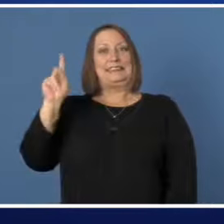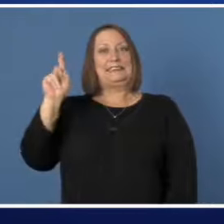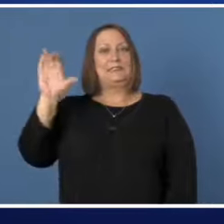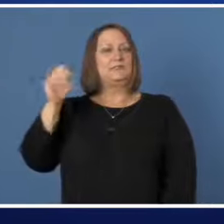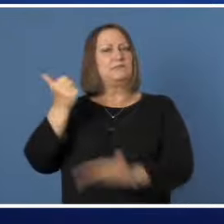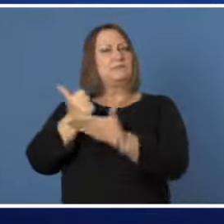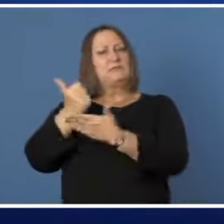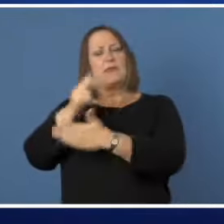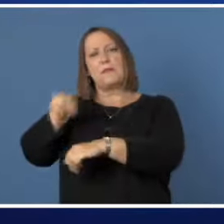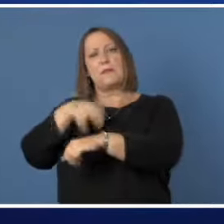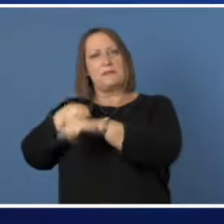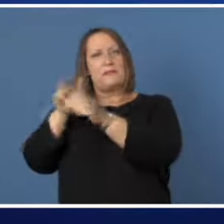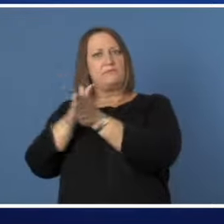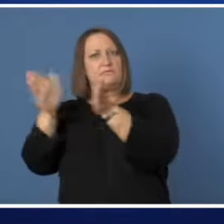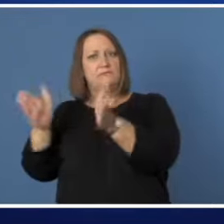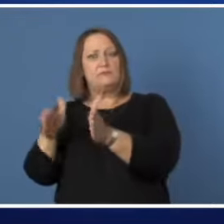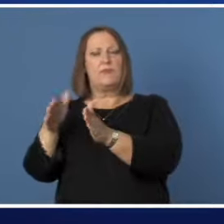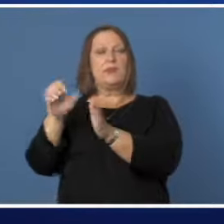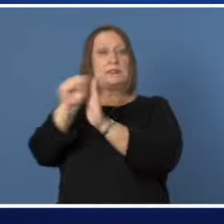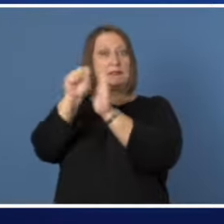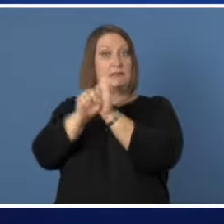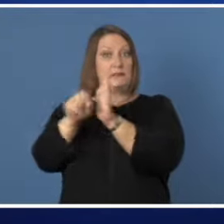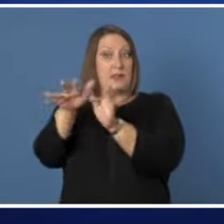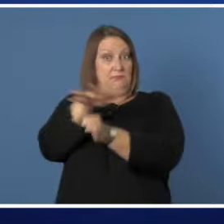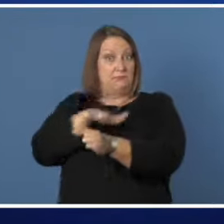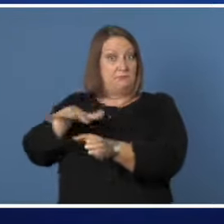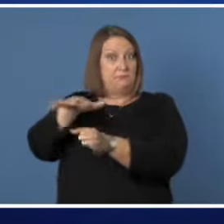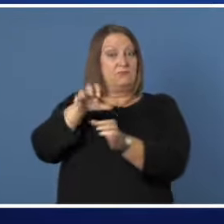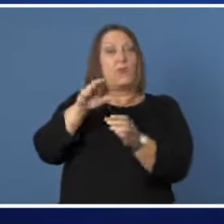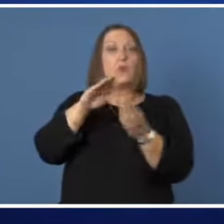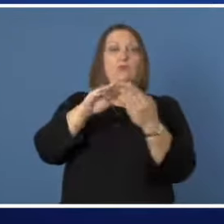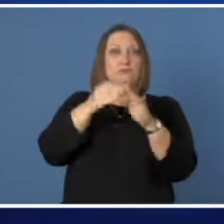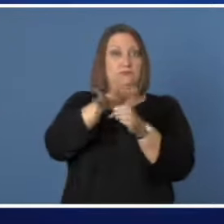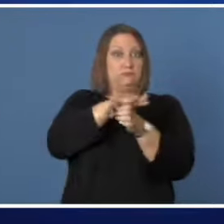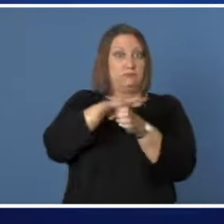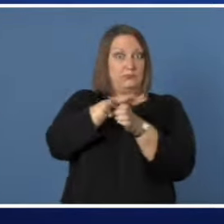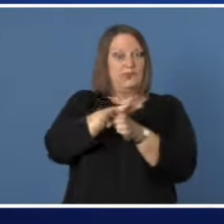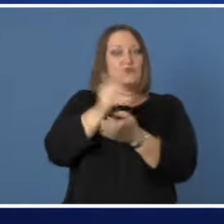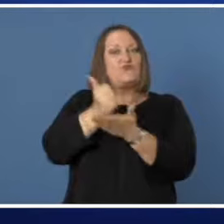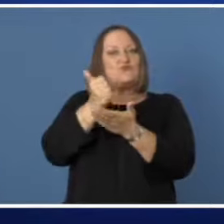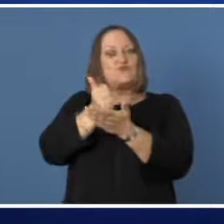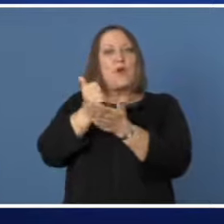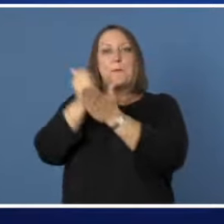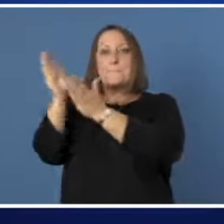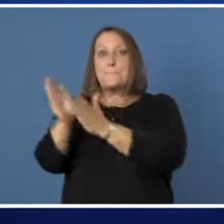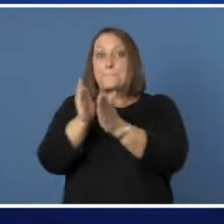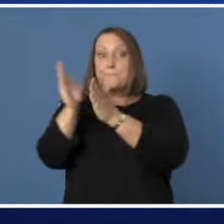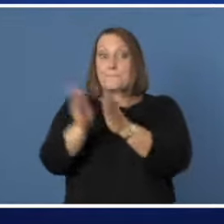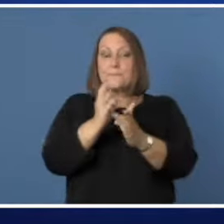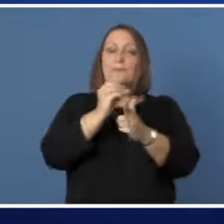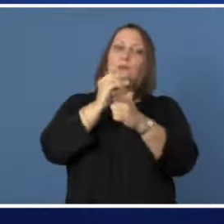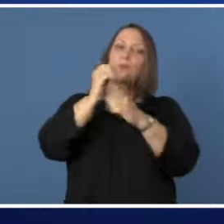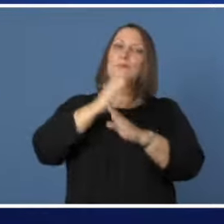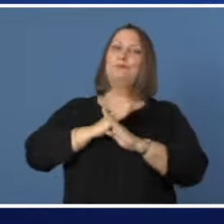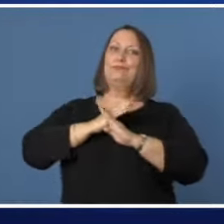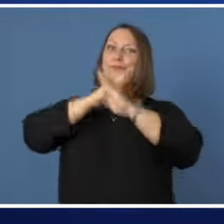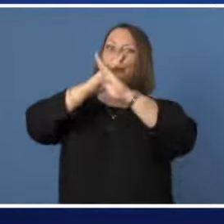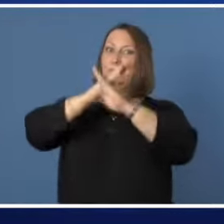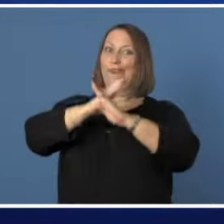CDC contributes to national, state, and local efforts to prepare for and prevent public